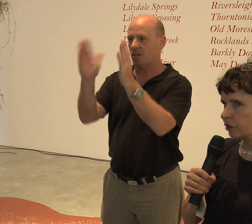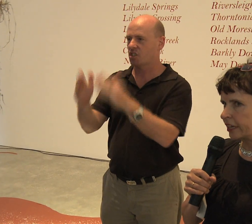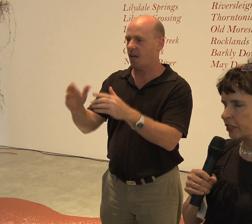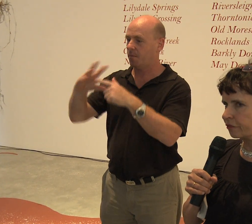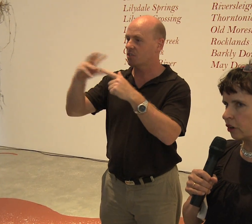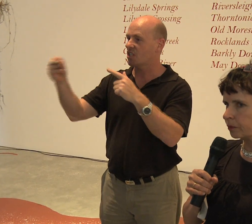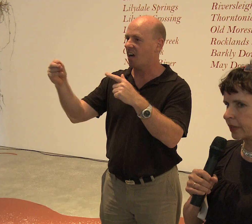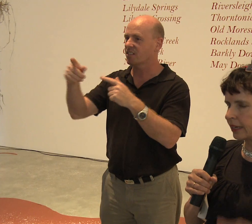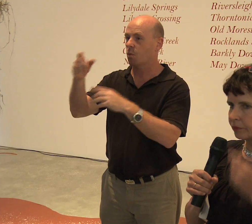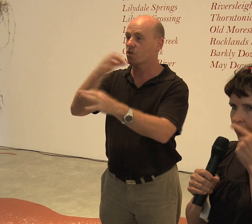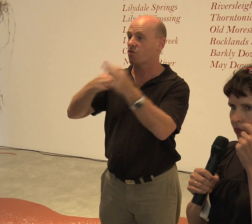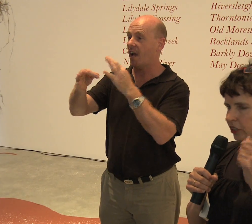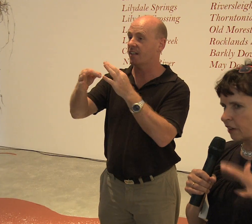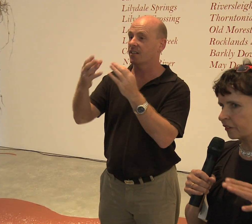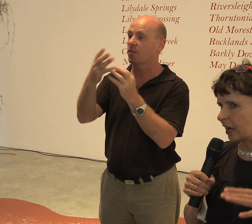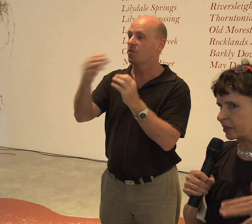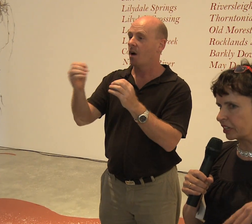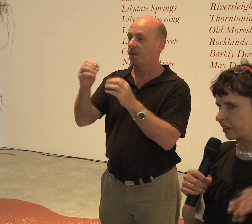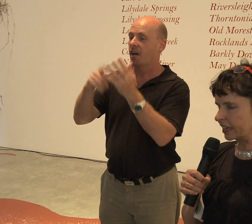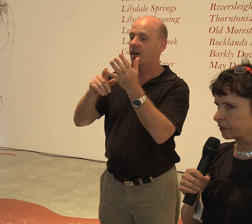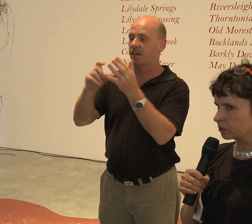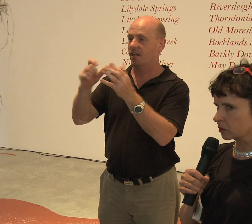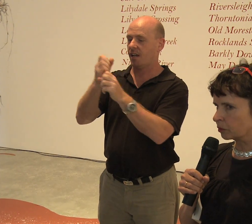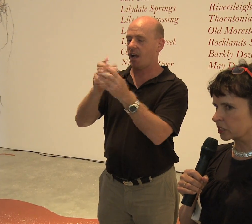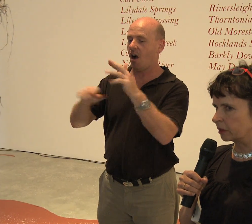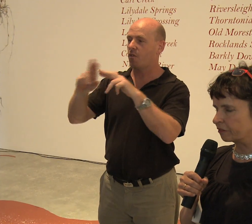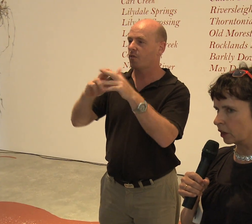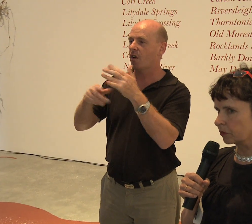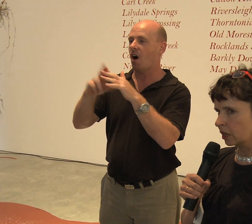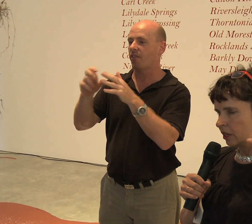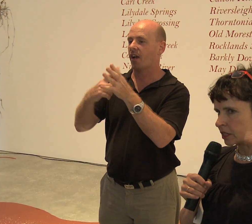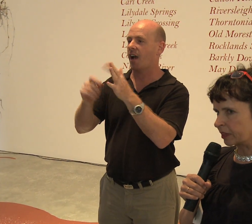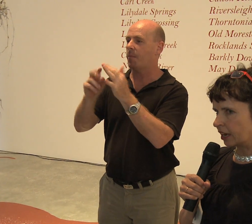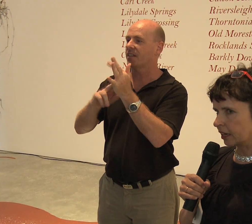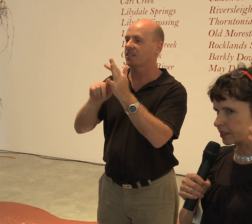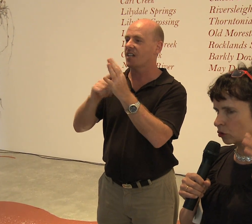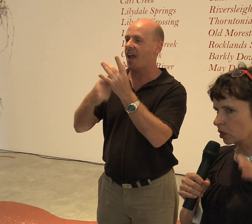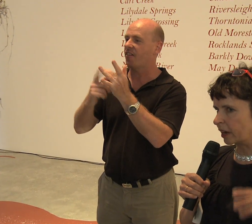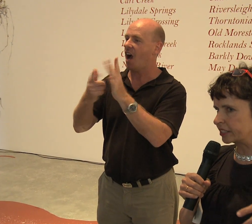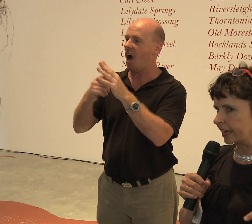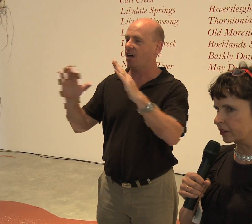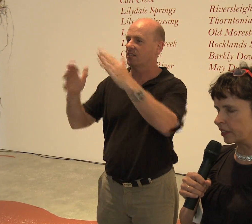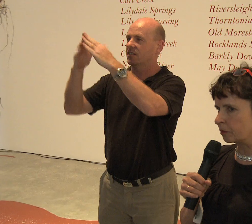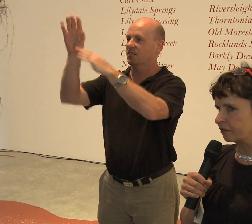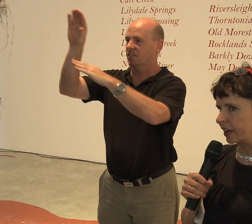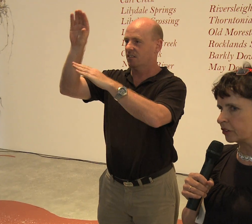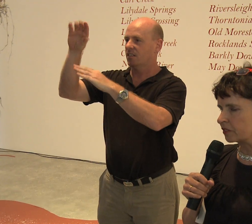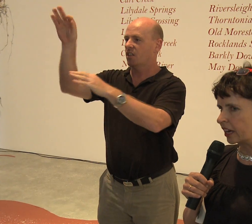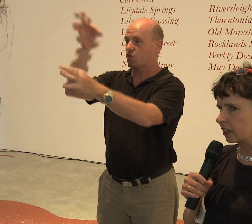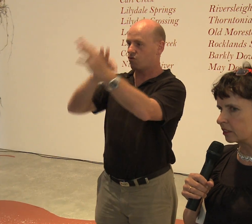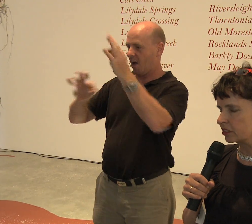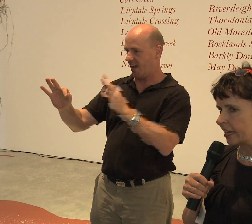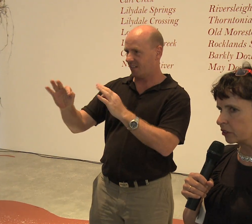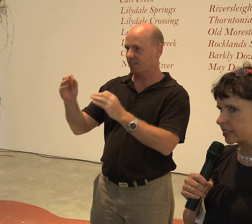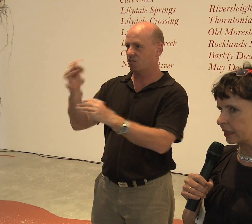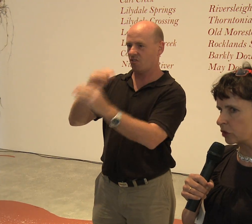were traded from the Gulf of Carpentaria, even possibly from some of the islands, and all the way down, and they've been found as